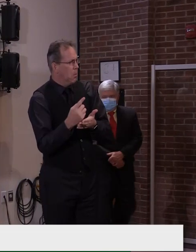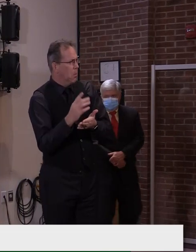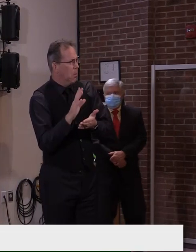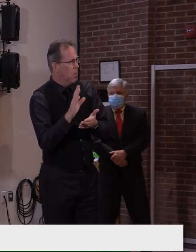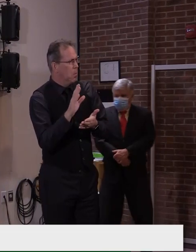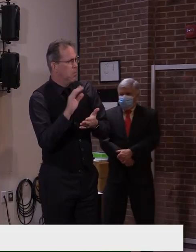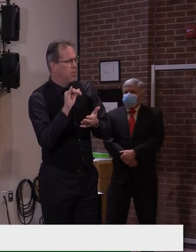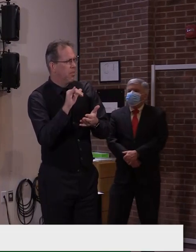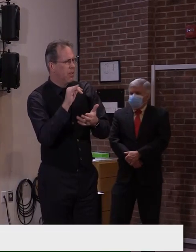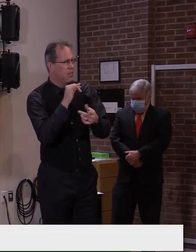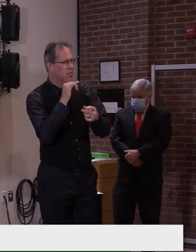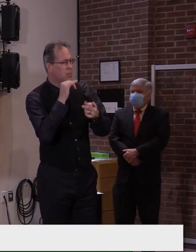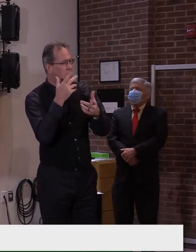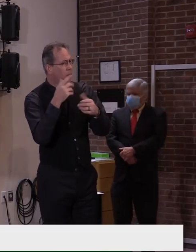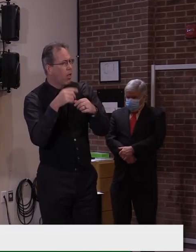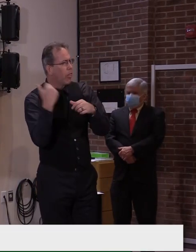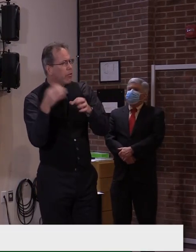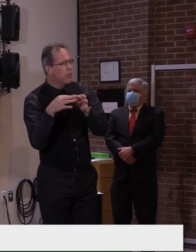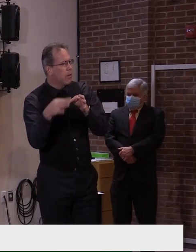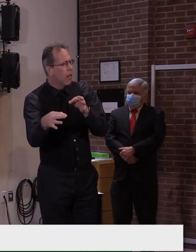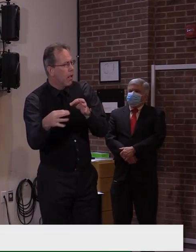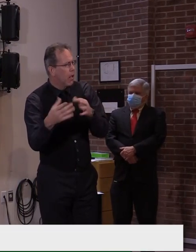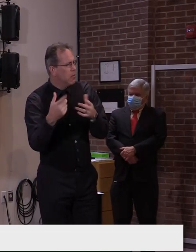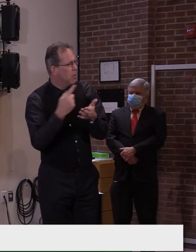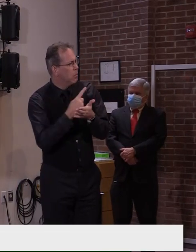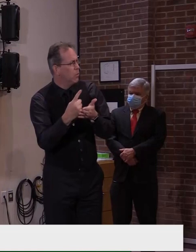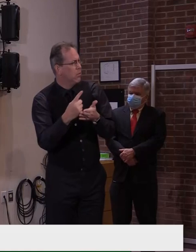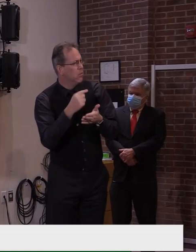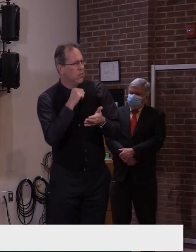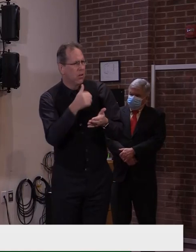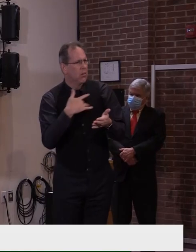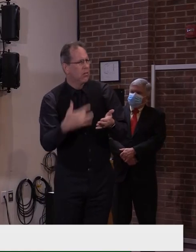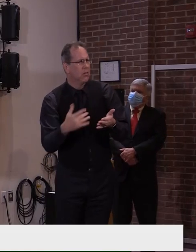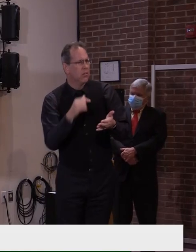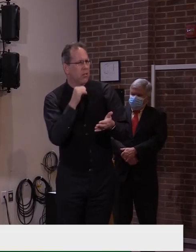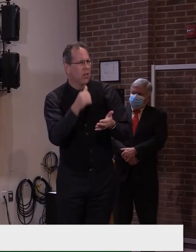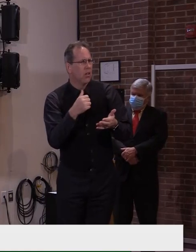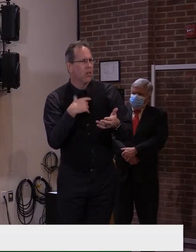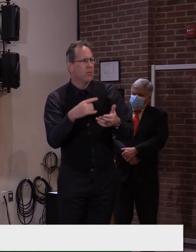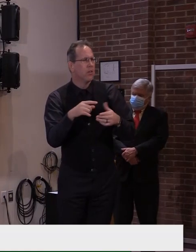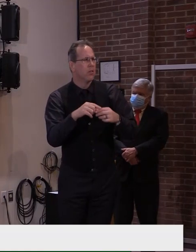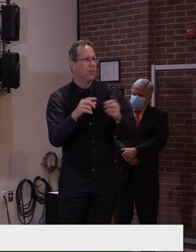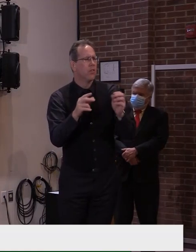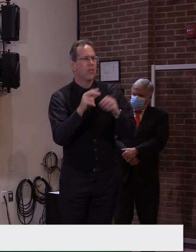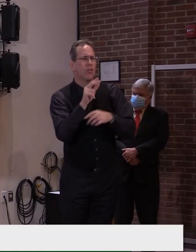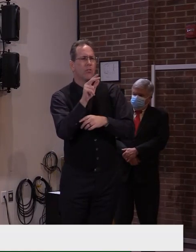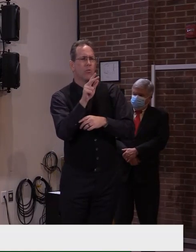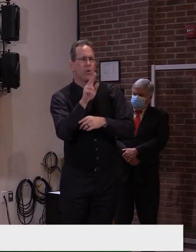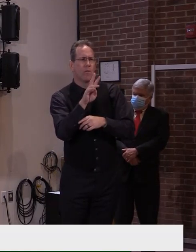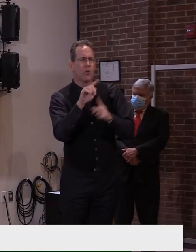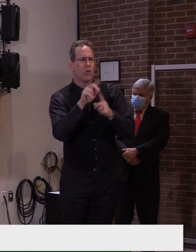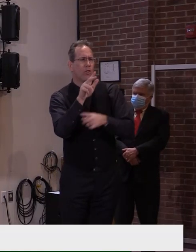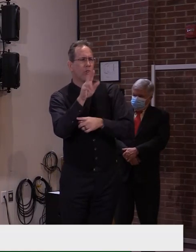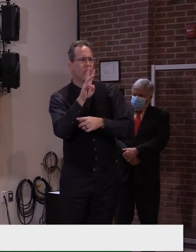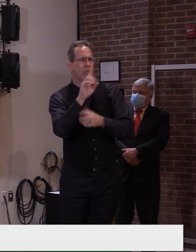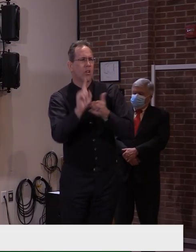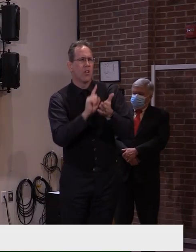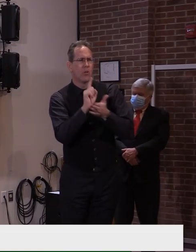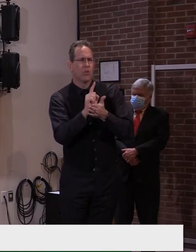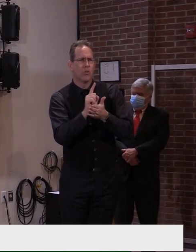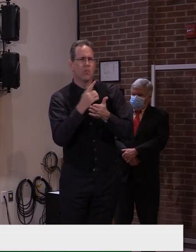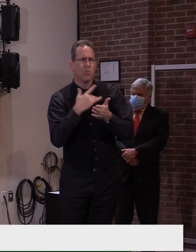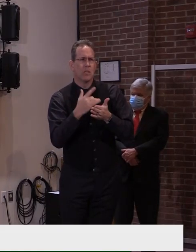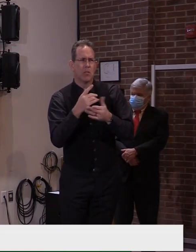see 24 to 36 hour turnaround for most sites, but Dr. Levine will have more on this.